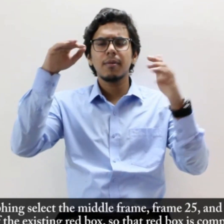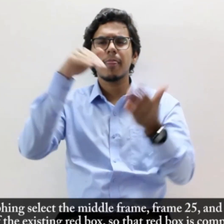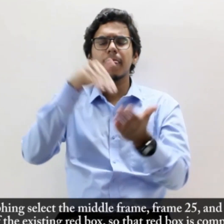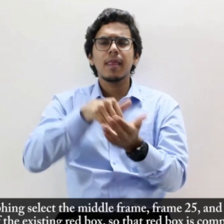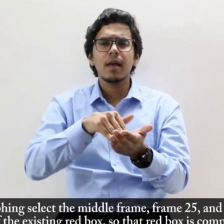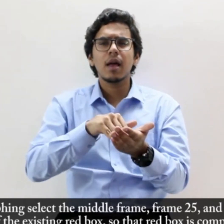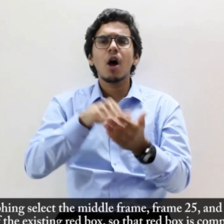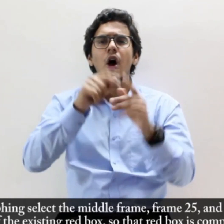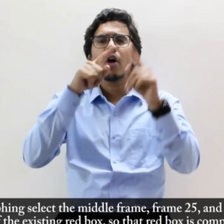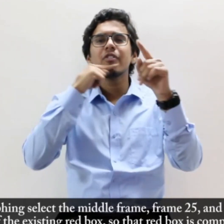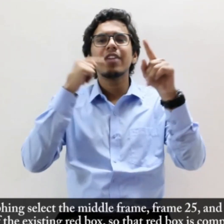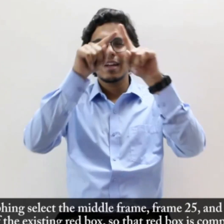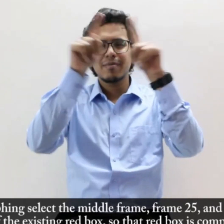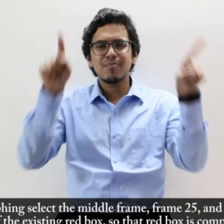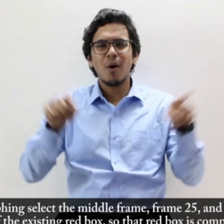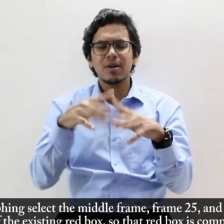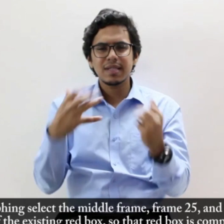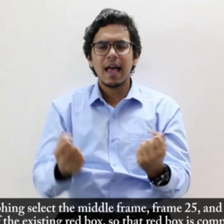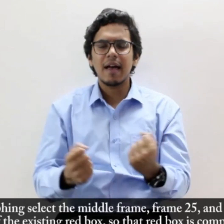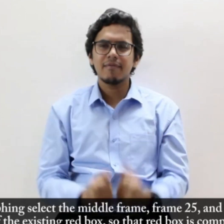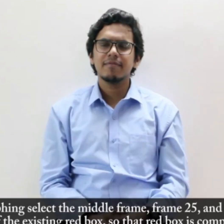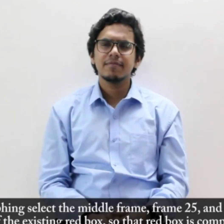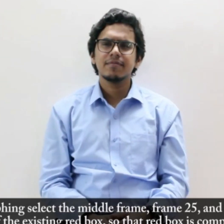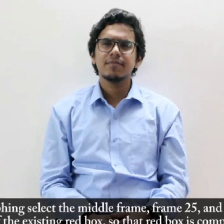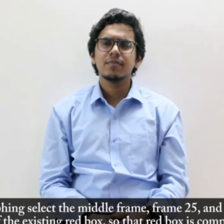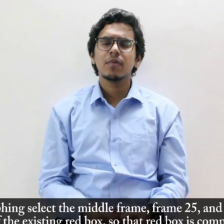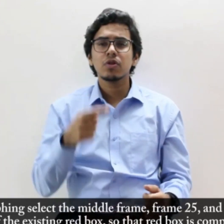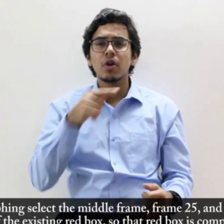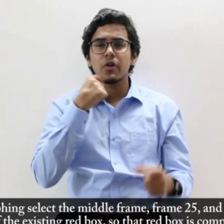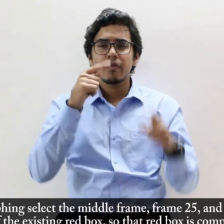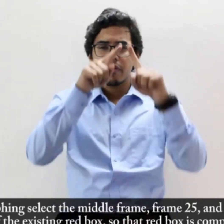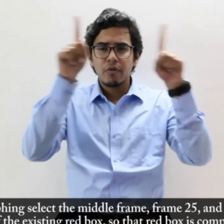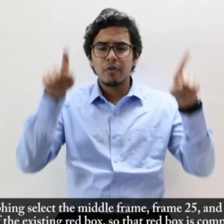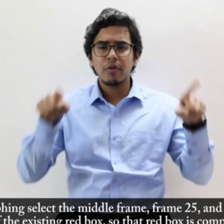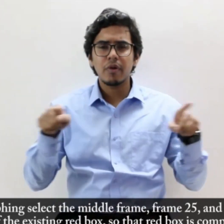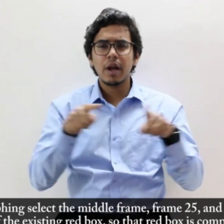top of the existing red box so that the